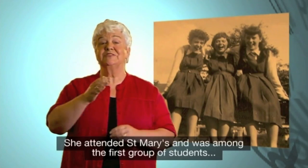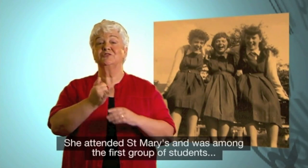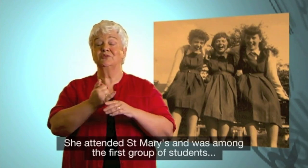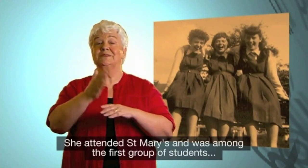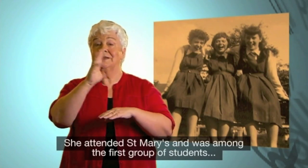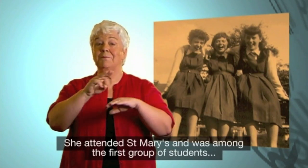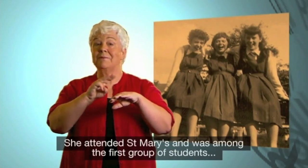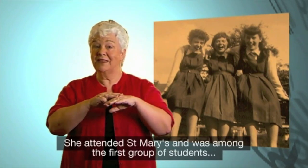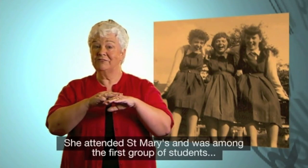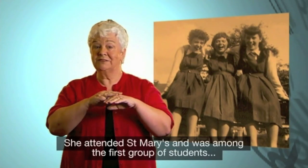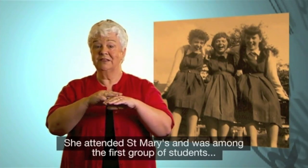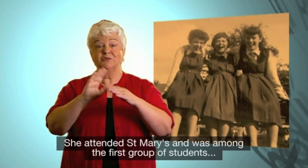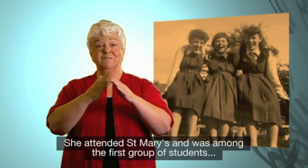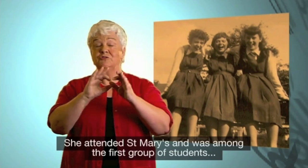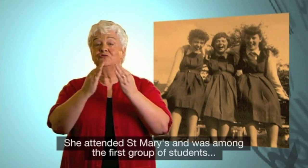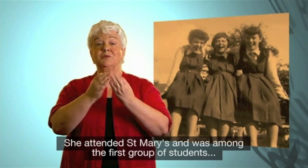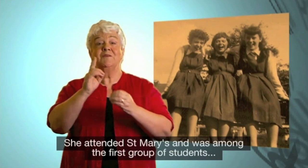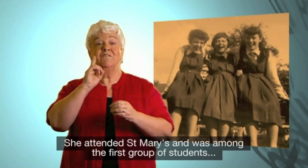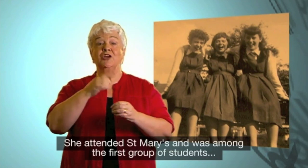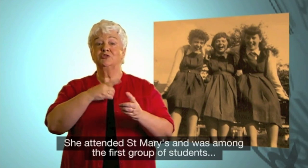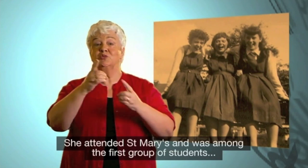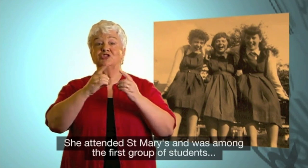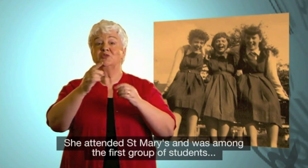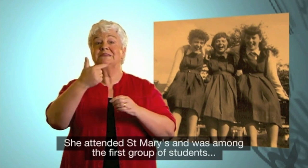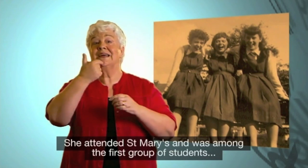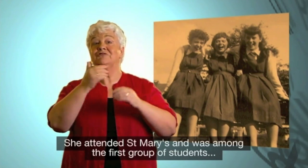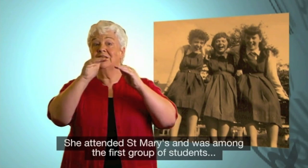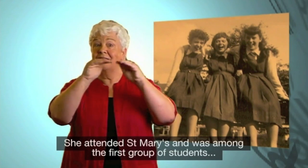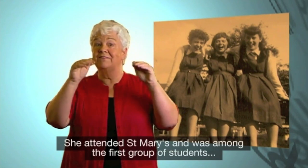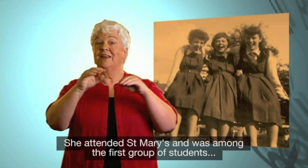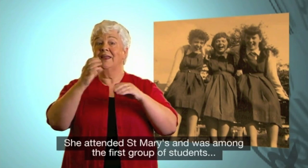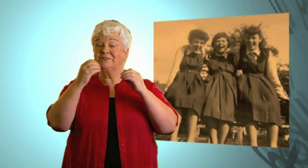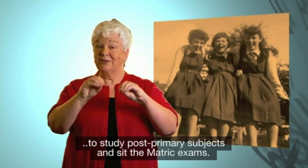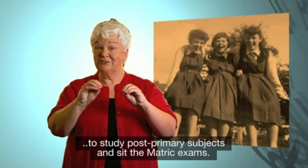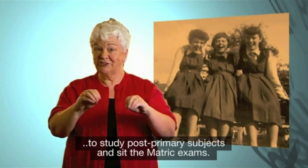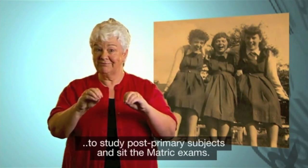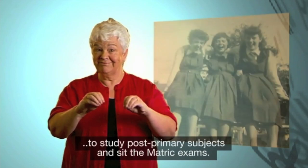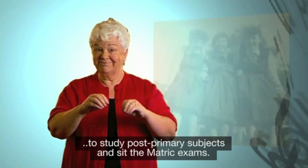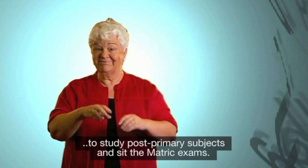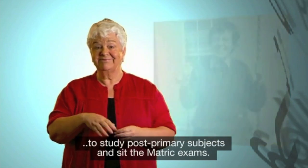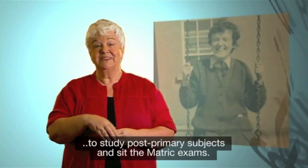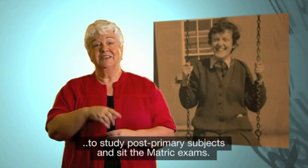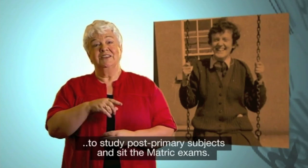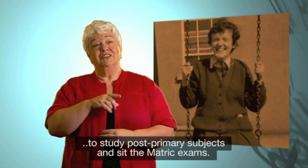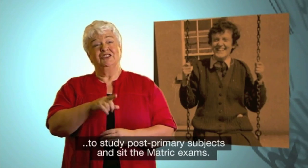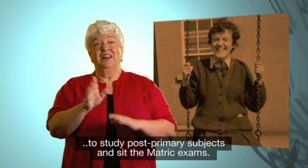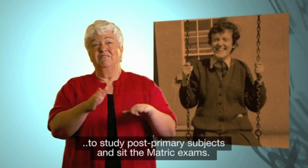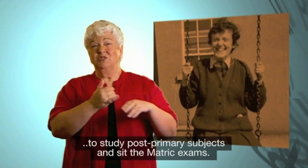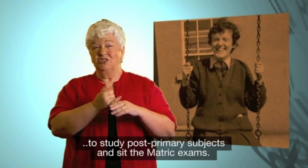She attended St Mary's and was among the first group of students to study post-primary subjects and sit the